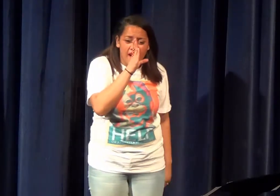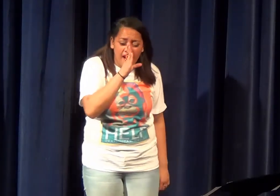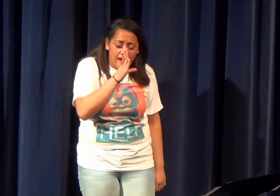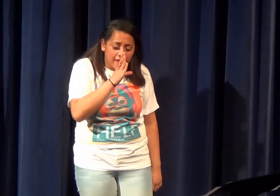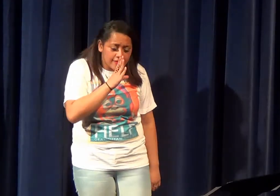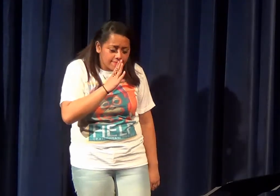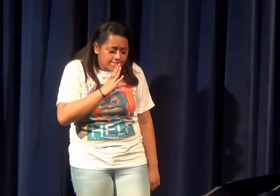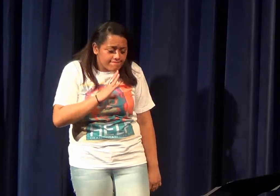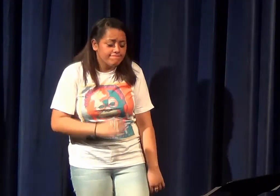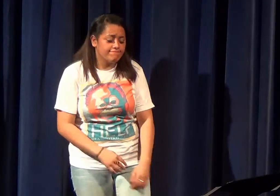And that is a huge tragedy.